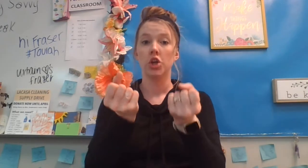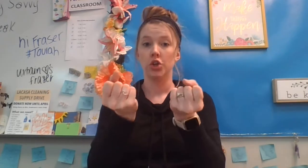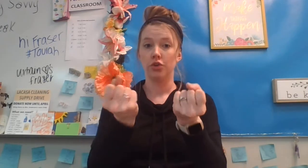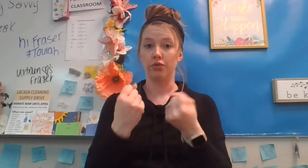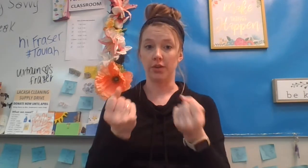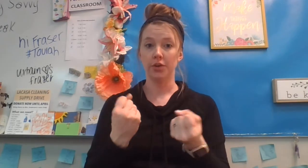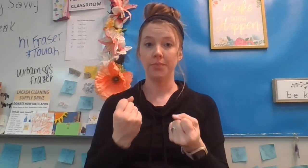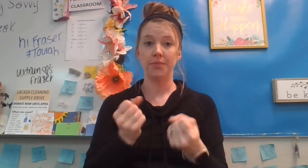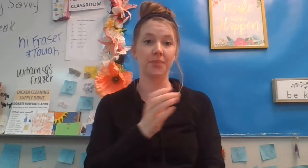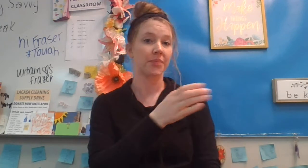dresser,